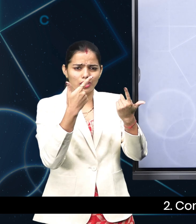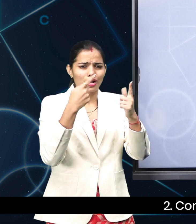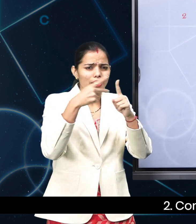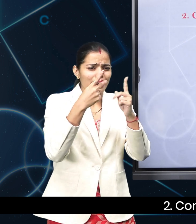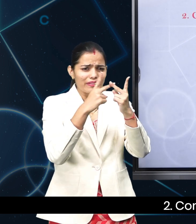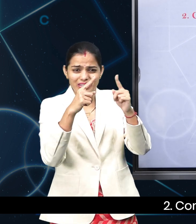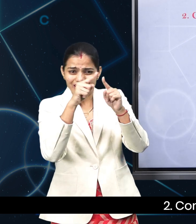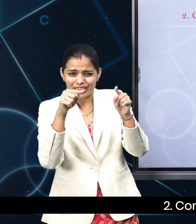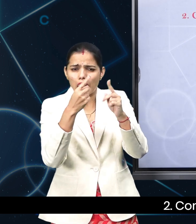Comparison by tracing.